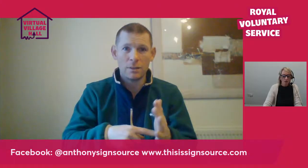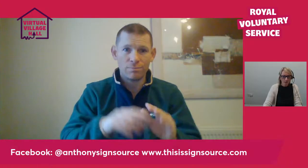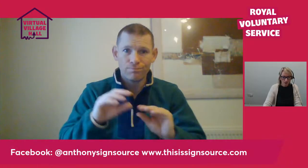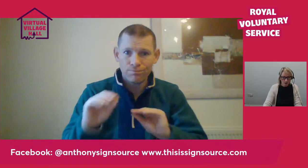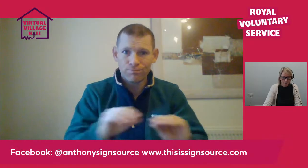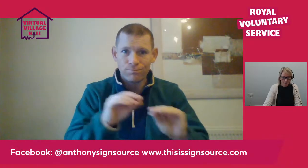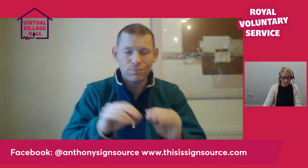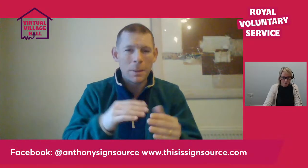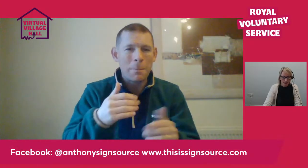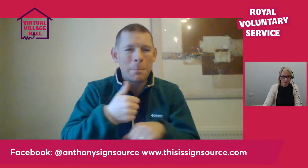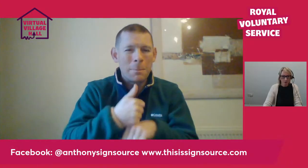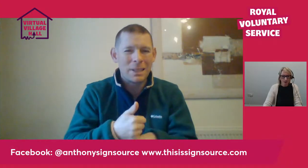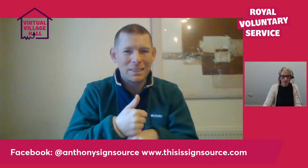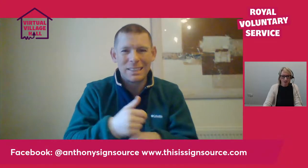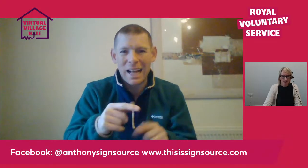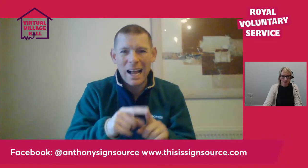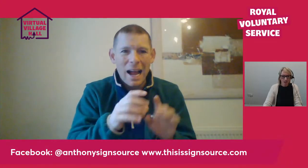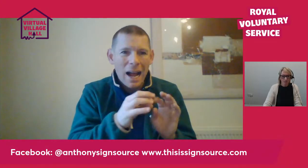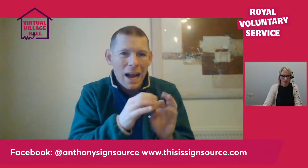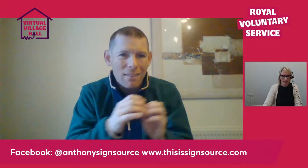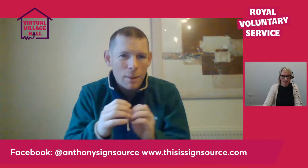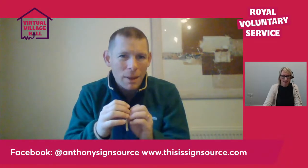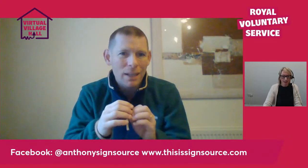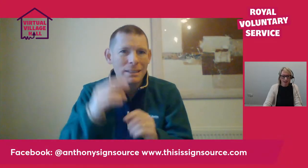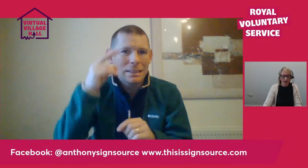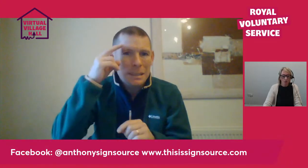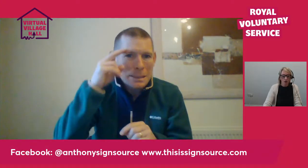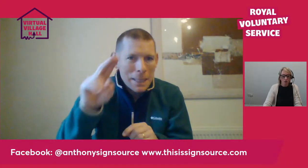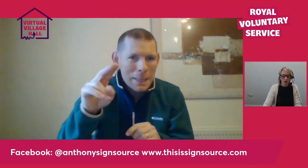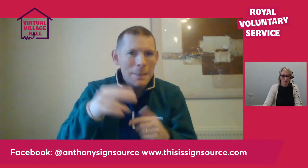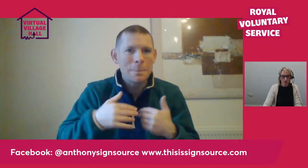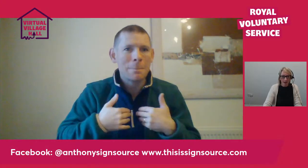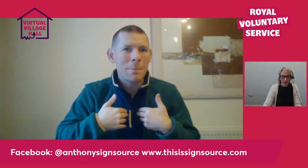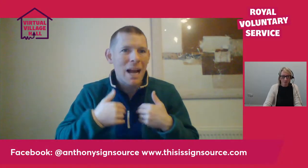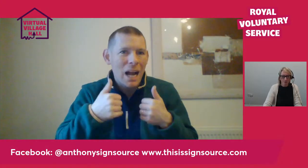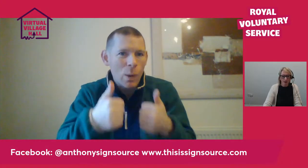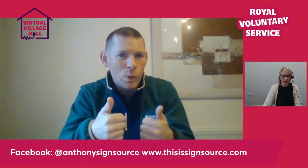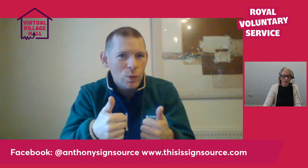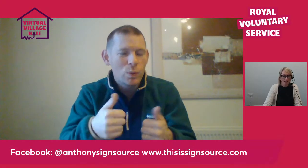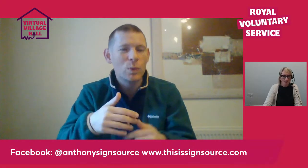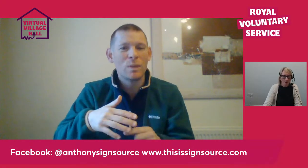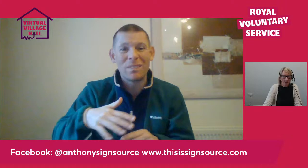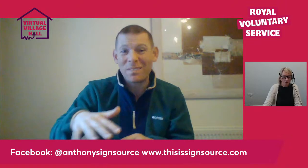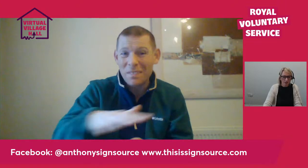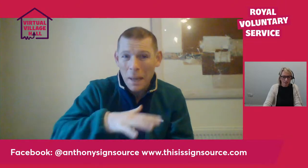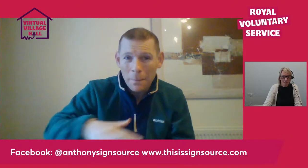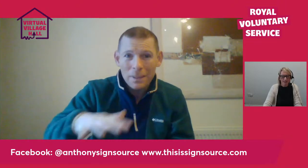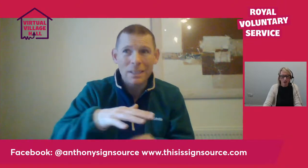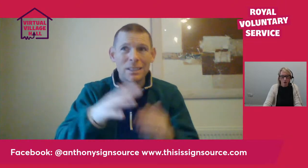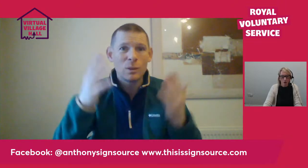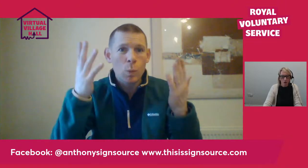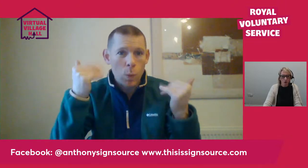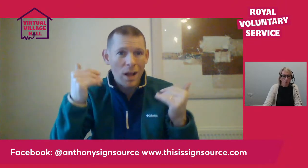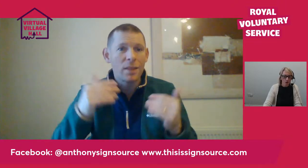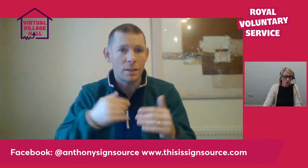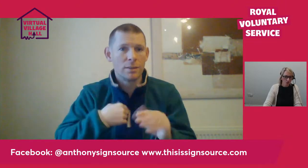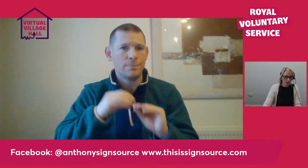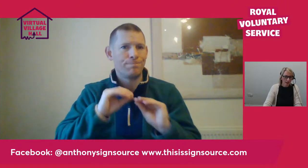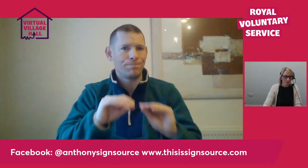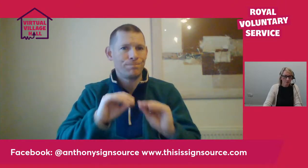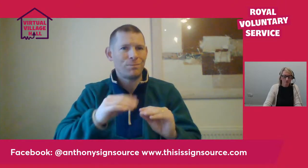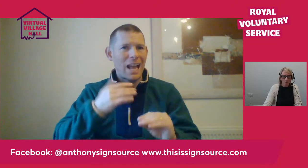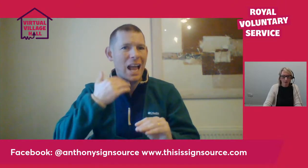We always start in September. I start teaching basic sign language. We cover the alphabet, greetings, how are you, what